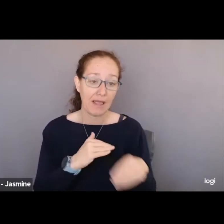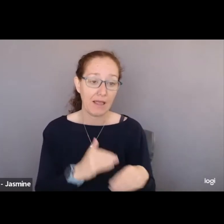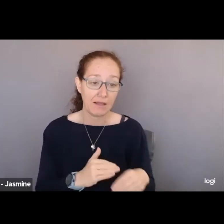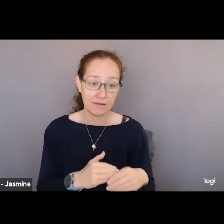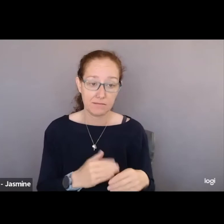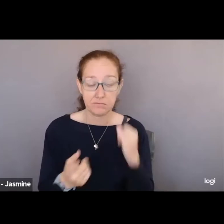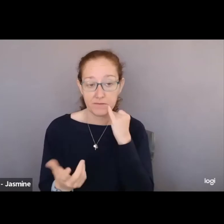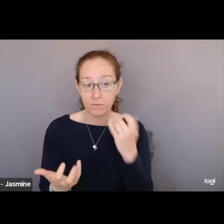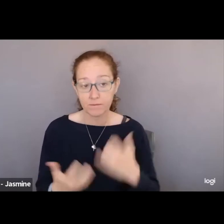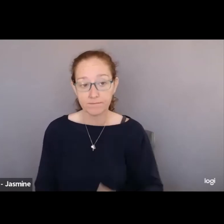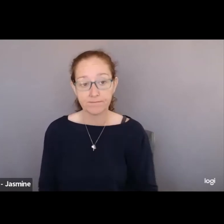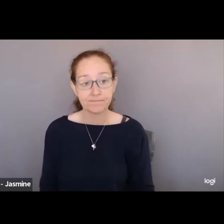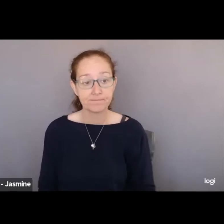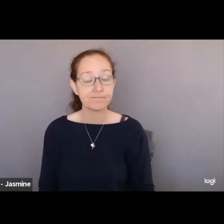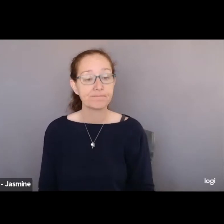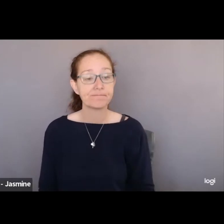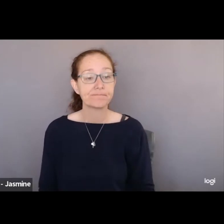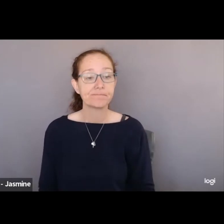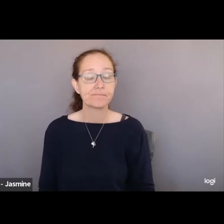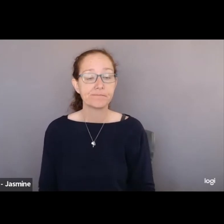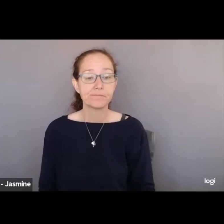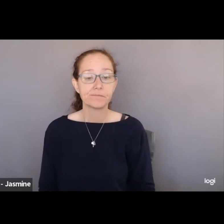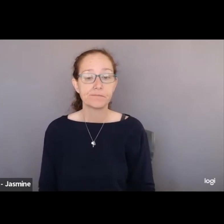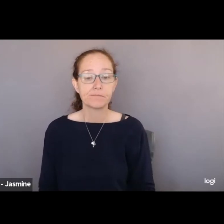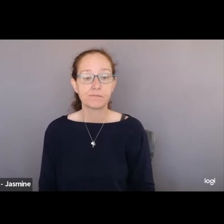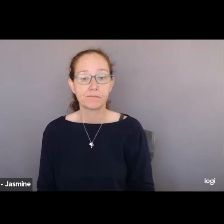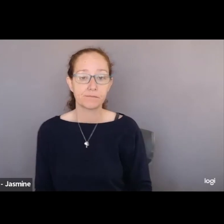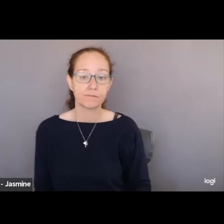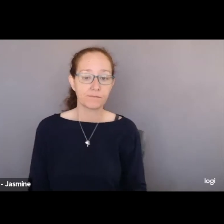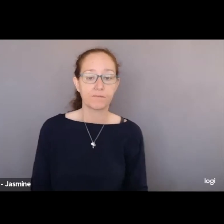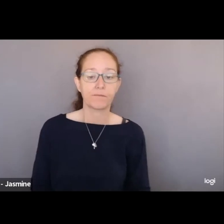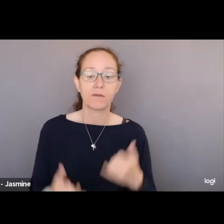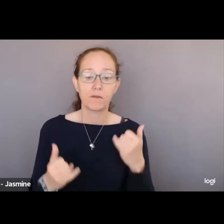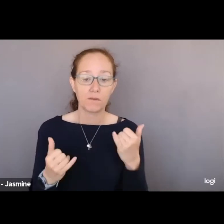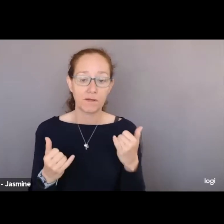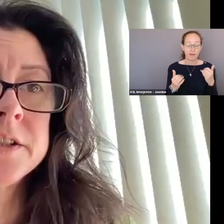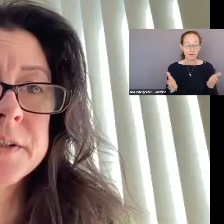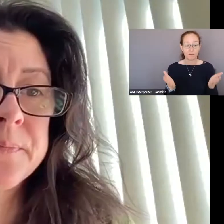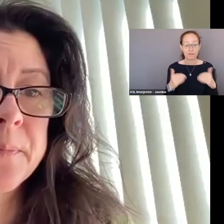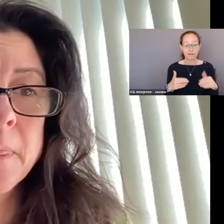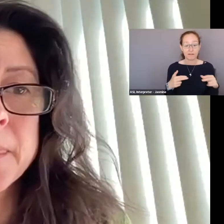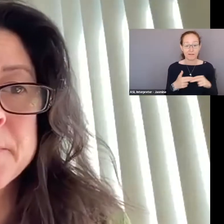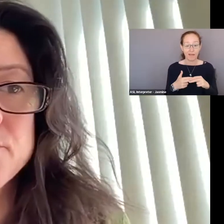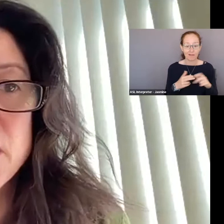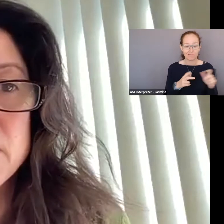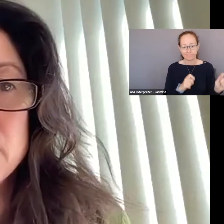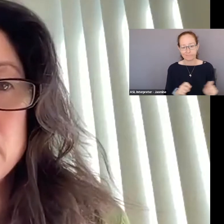I'm going to ask that we share the screen for the next slides.